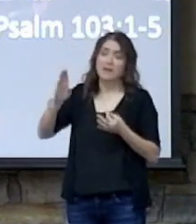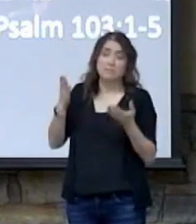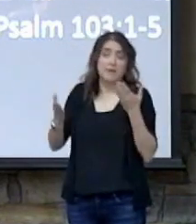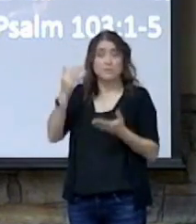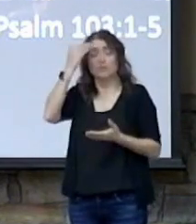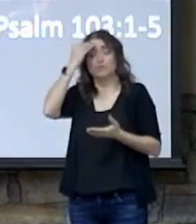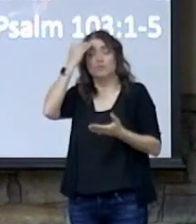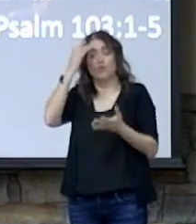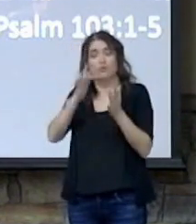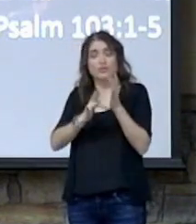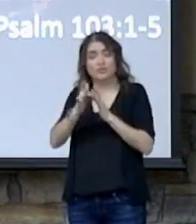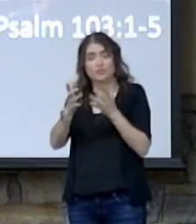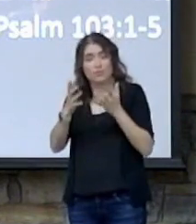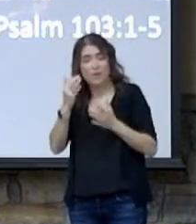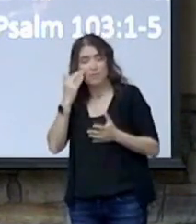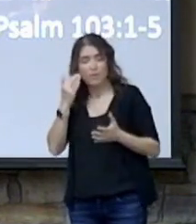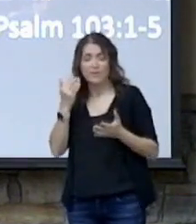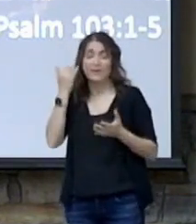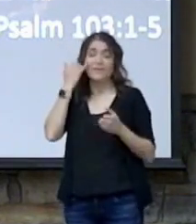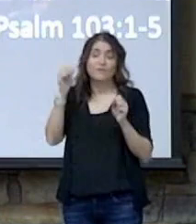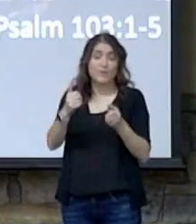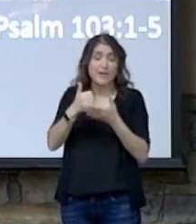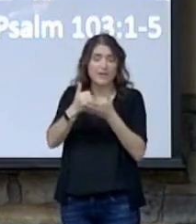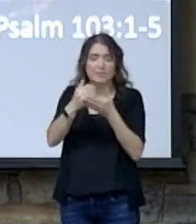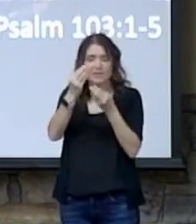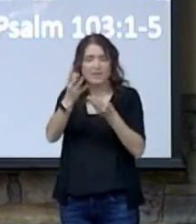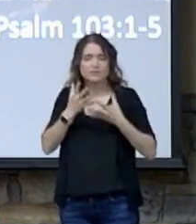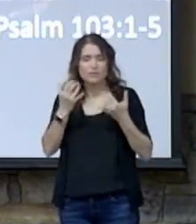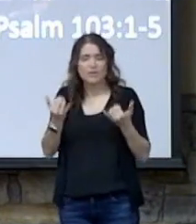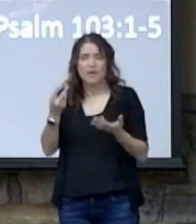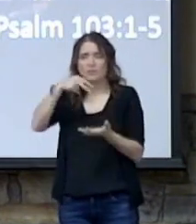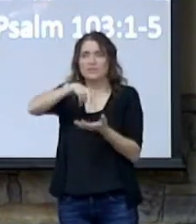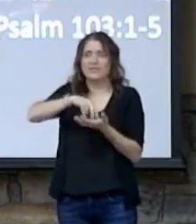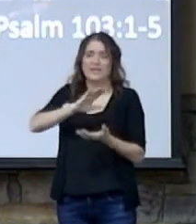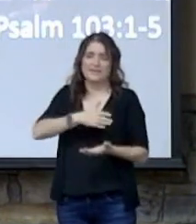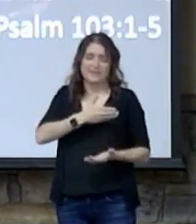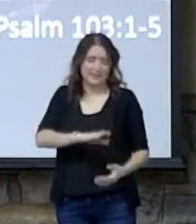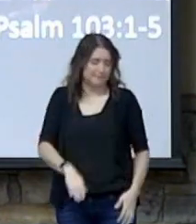If there's any way we can help you this morning, just let us know now while together we stand and sing.